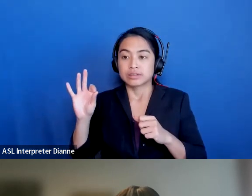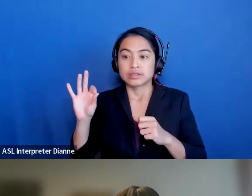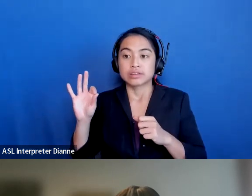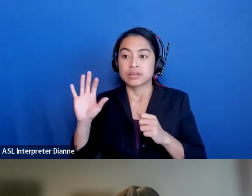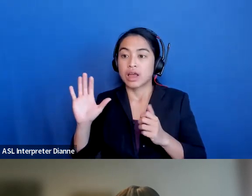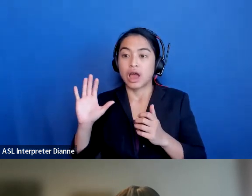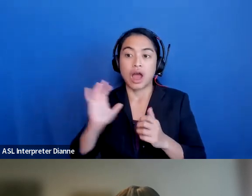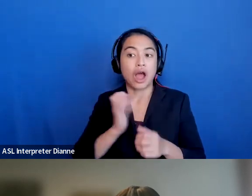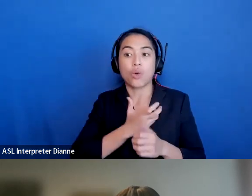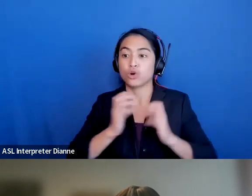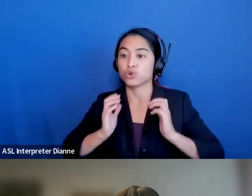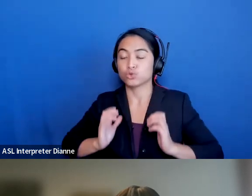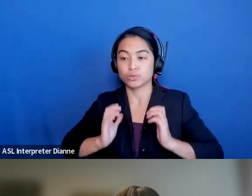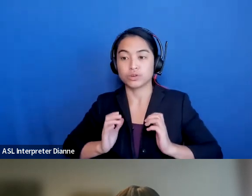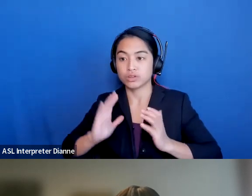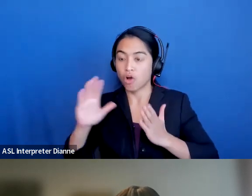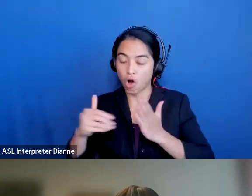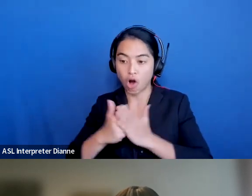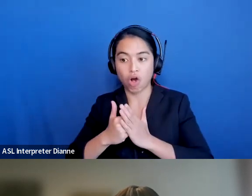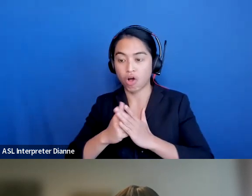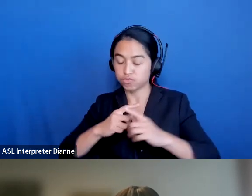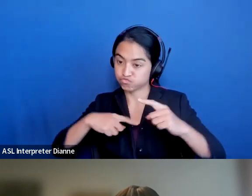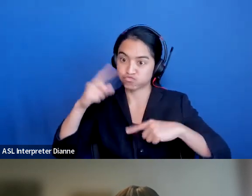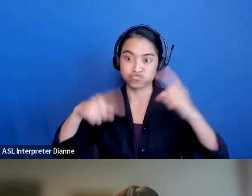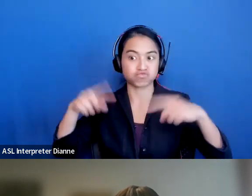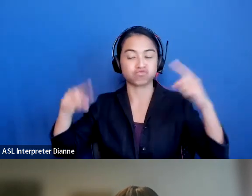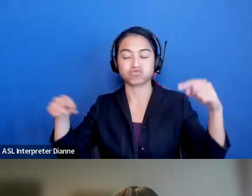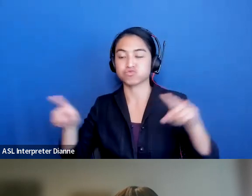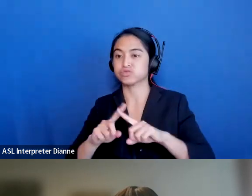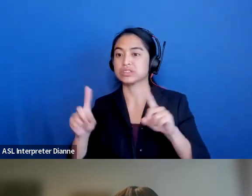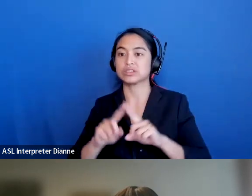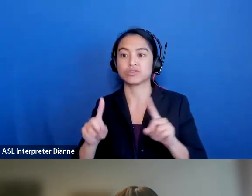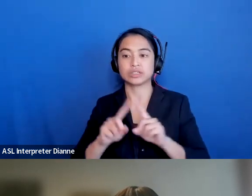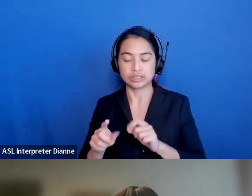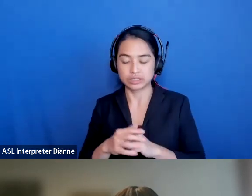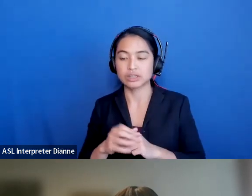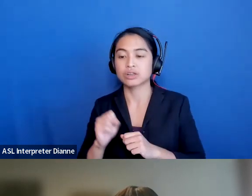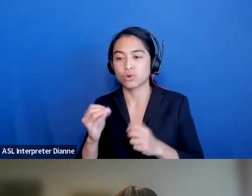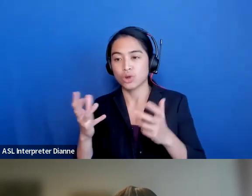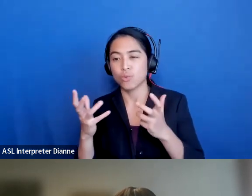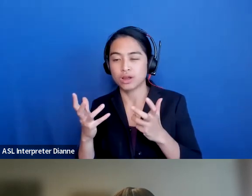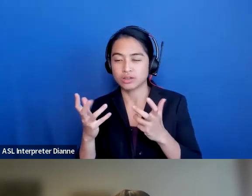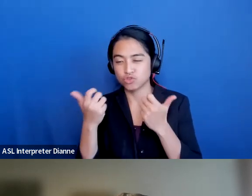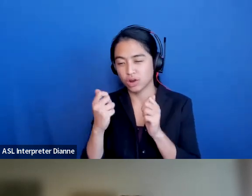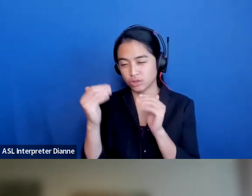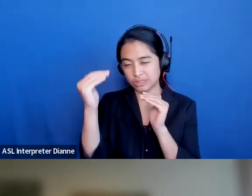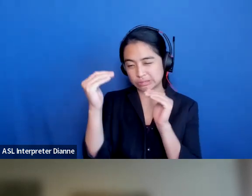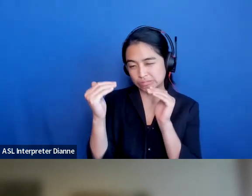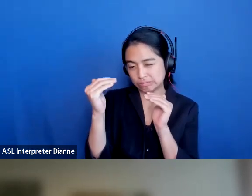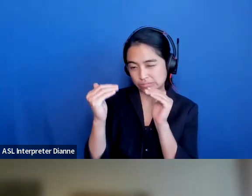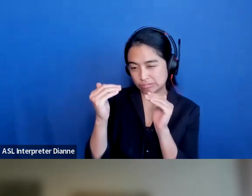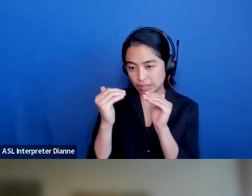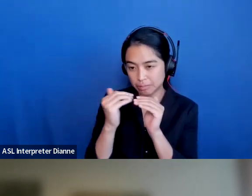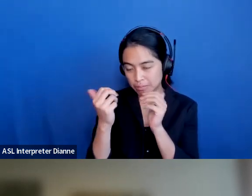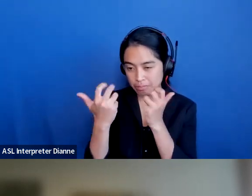our consumers are in all different places, right? And we really want to kind of meet them where they're at and